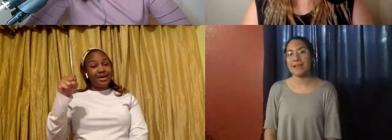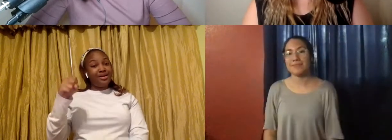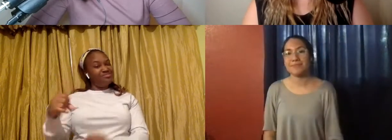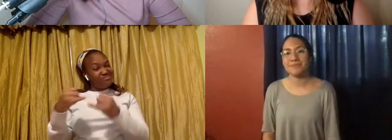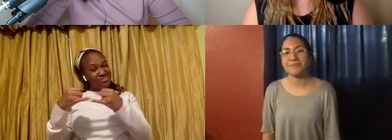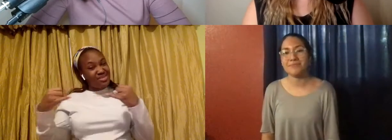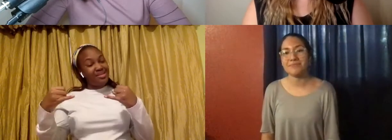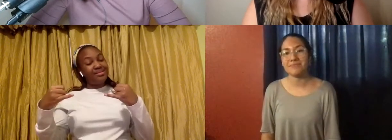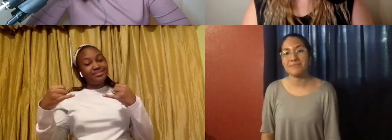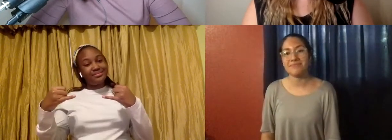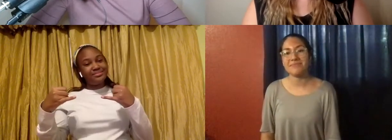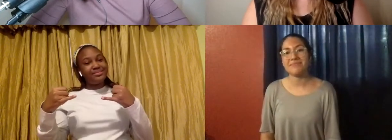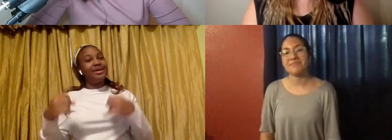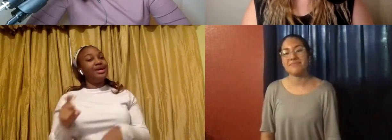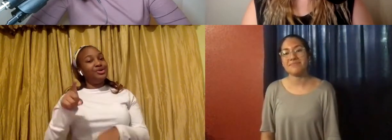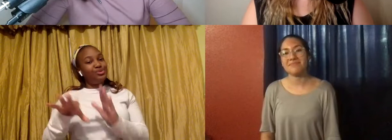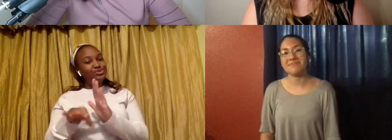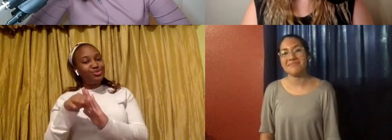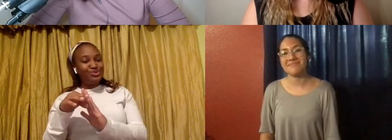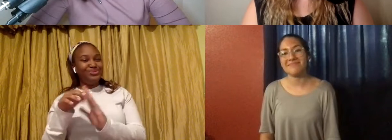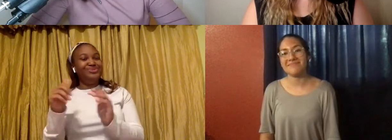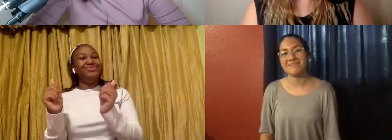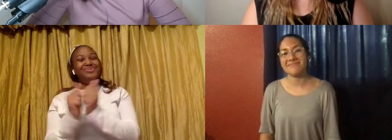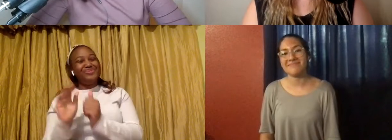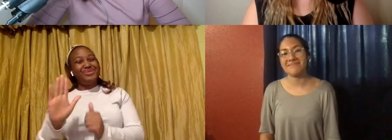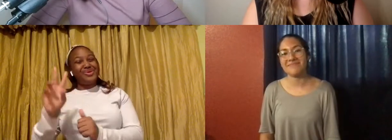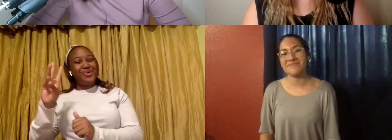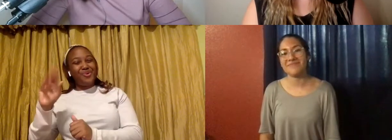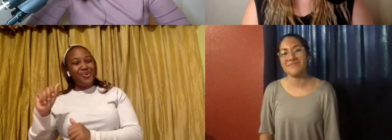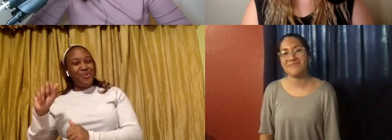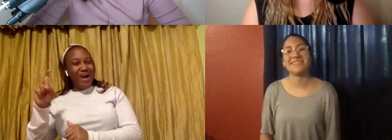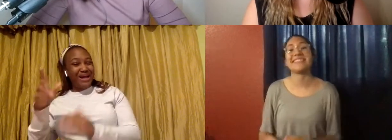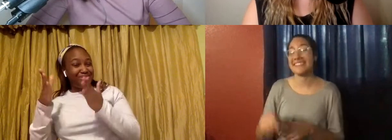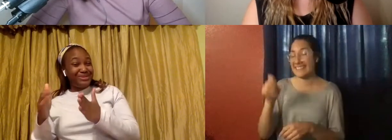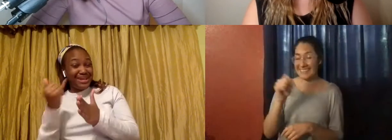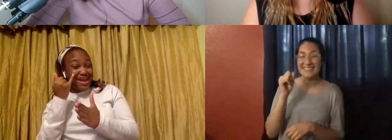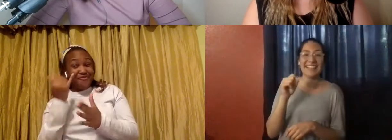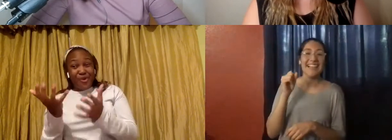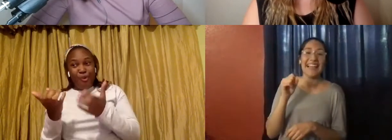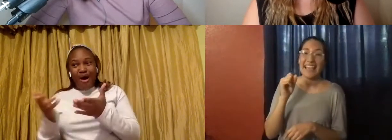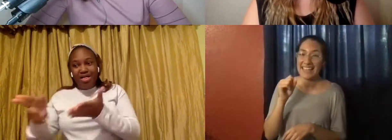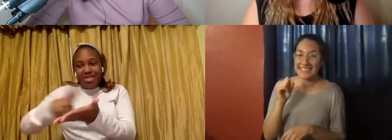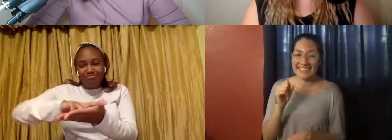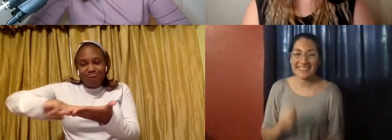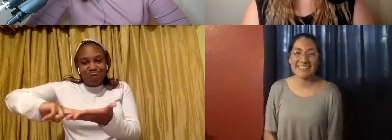can choose that with your wax person. If you want that landing strip, absolutely, it's fine, but there's no map to get there.